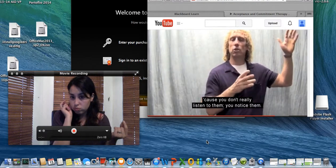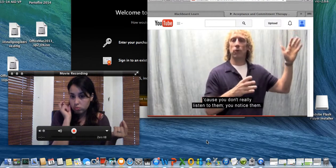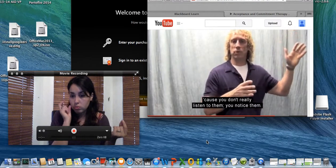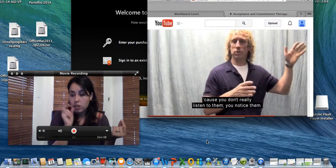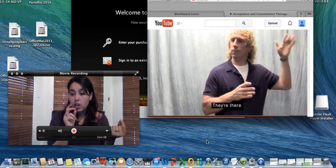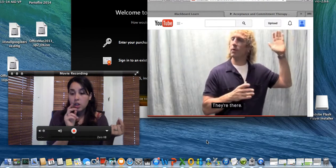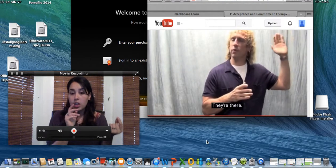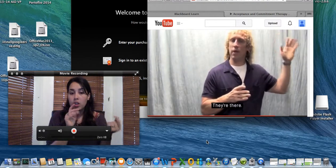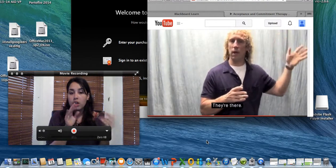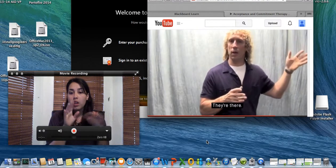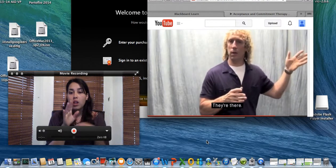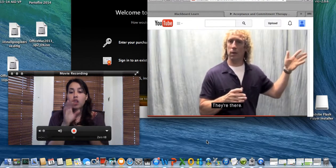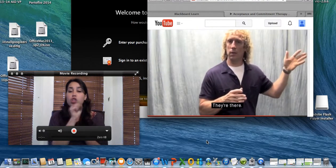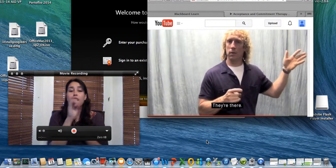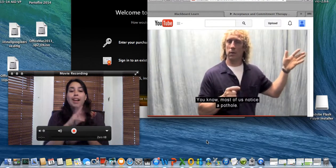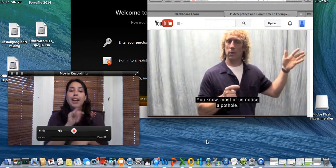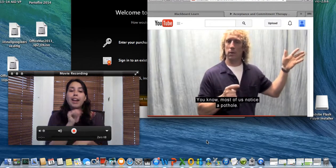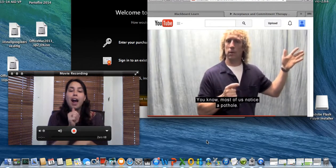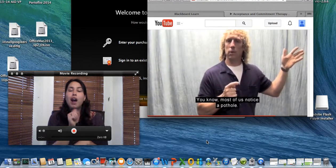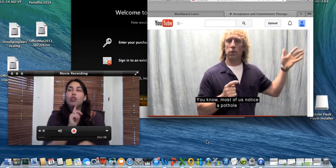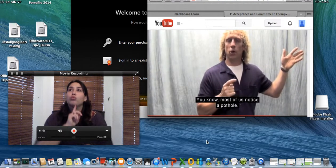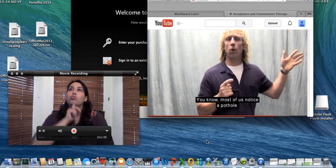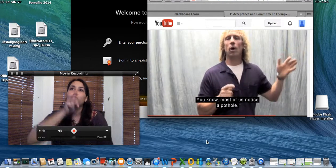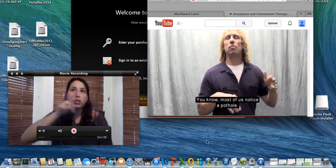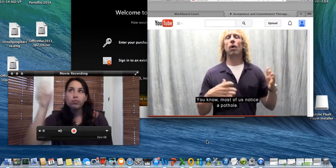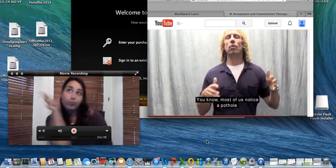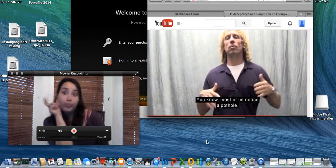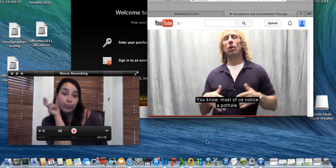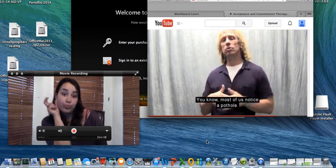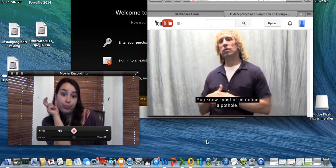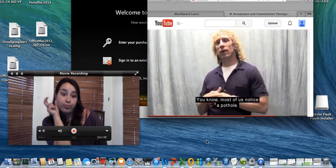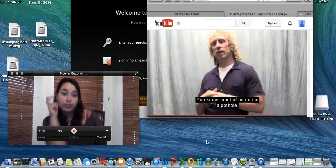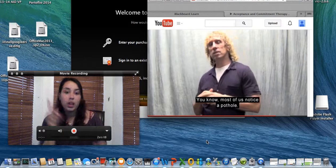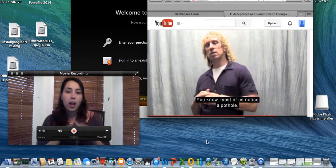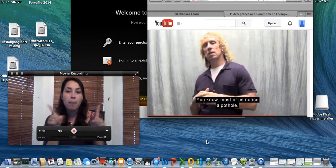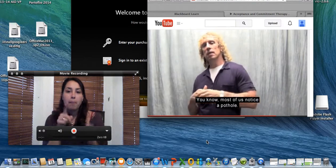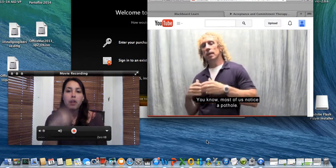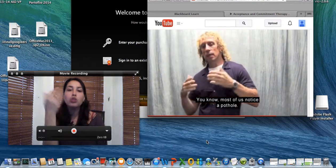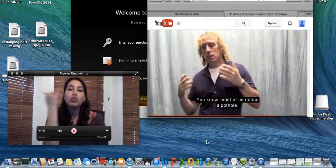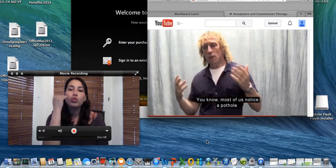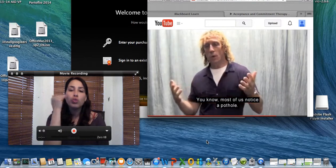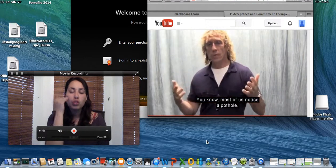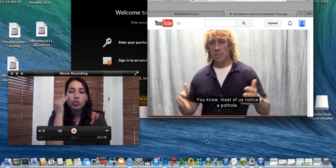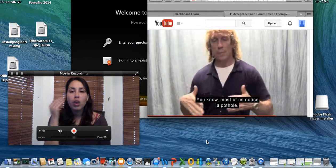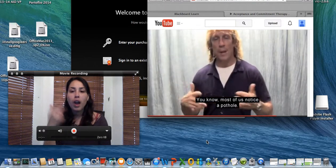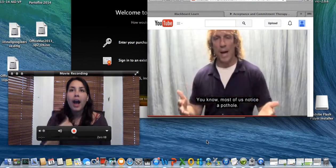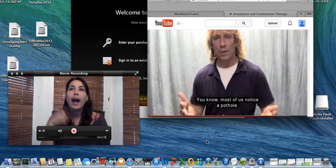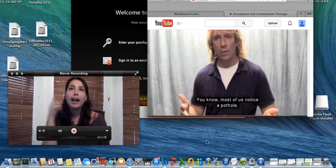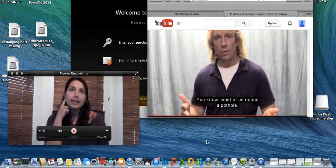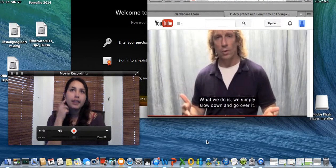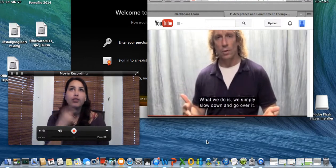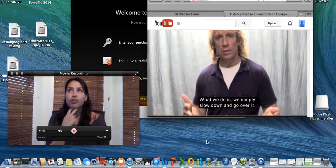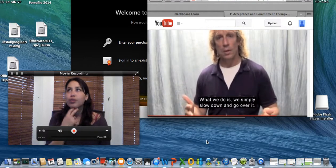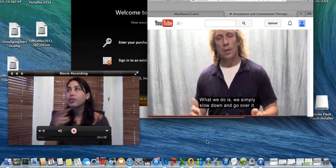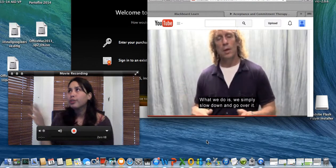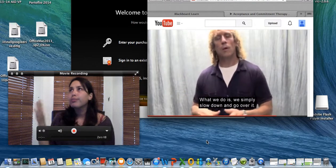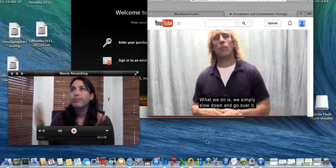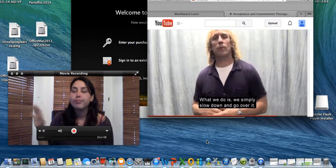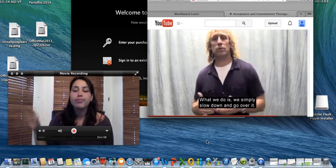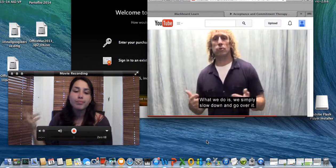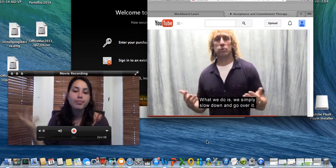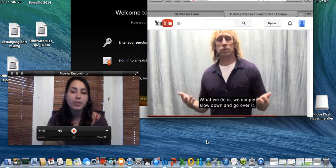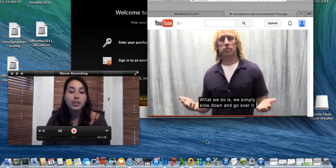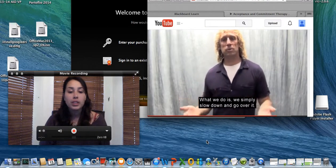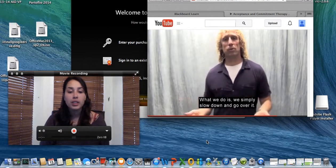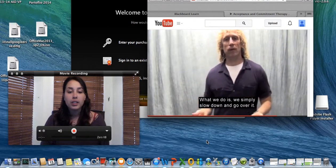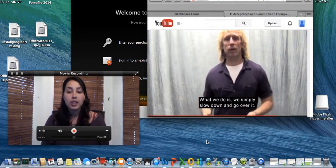you notice them. They're there. You know, most of us notice a pothole. What we